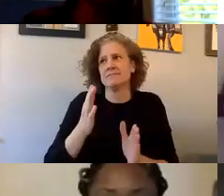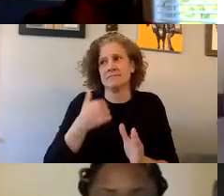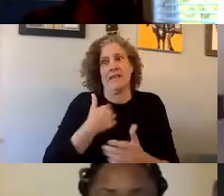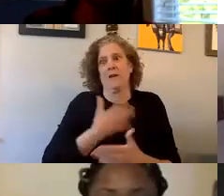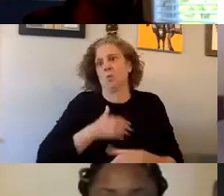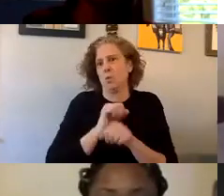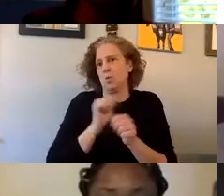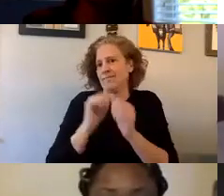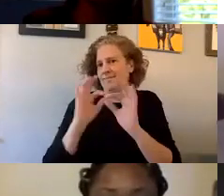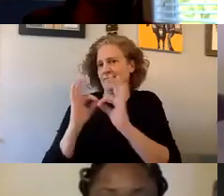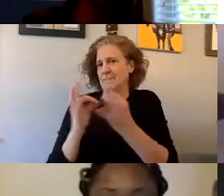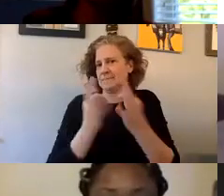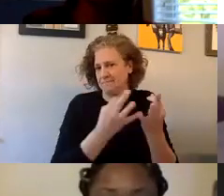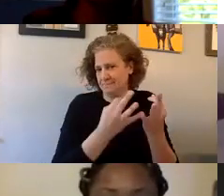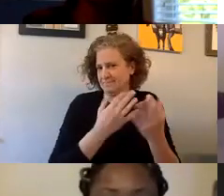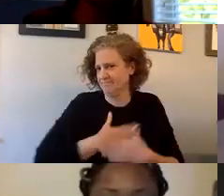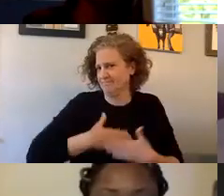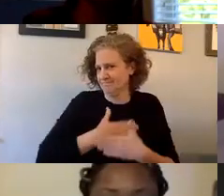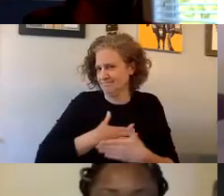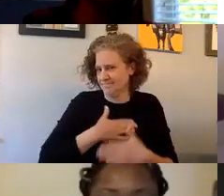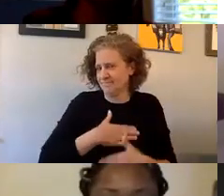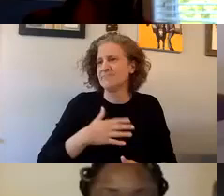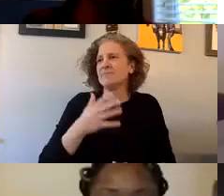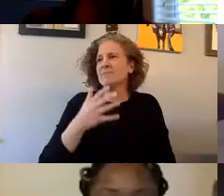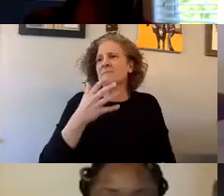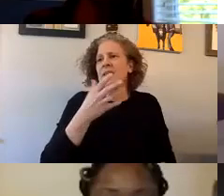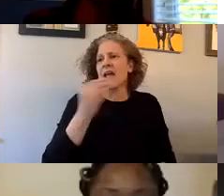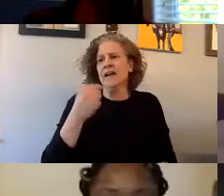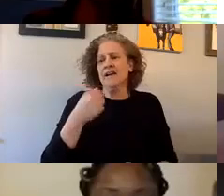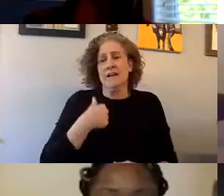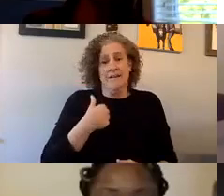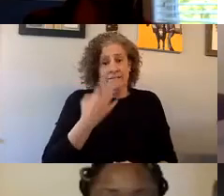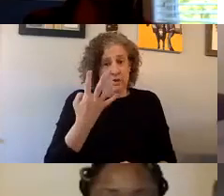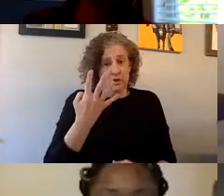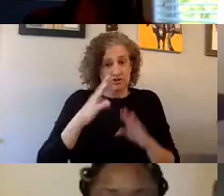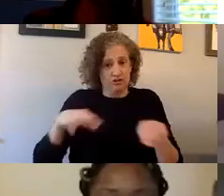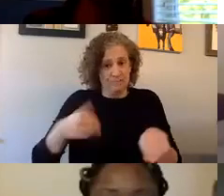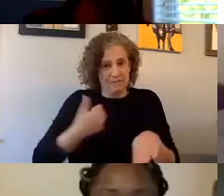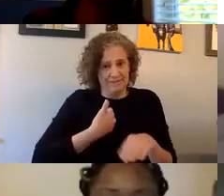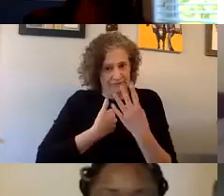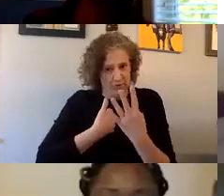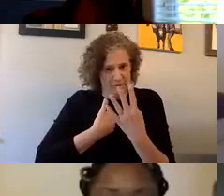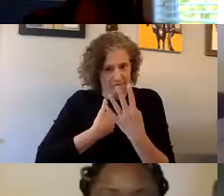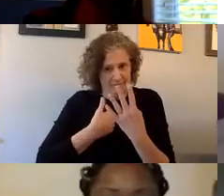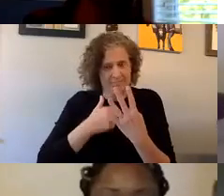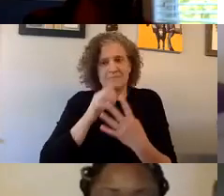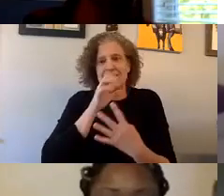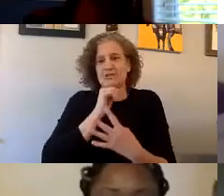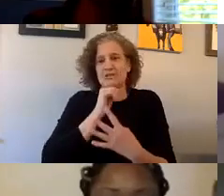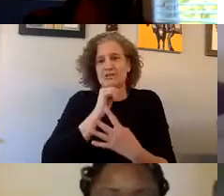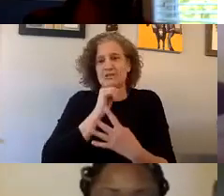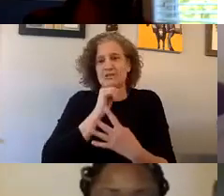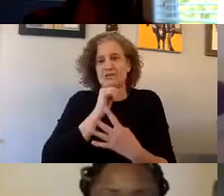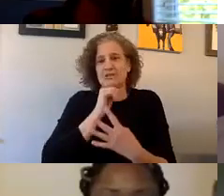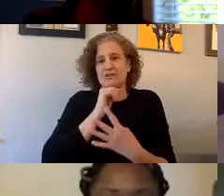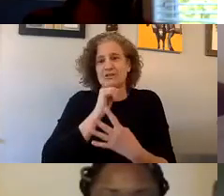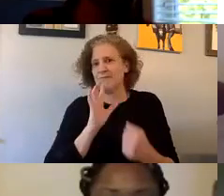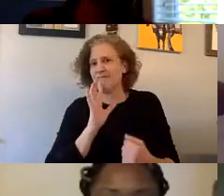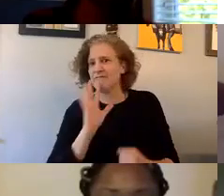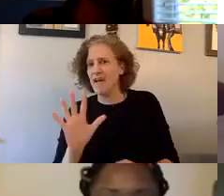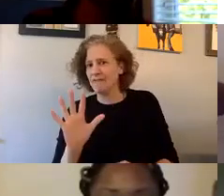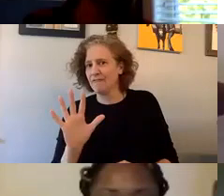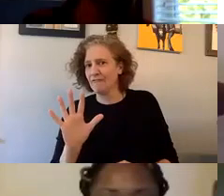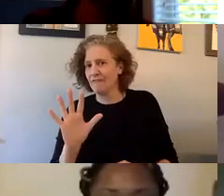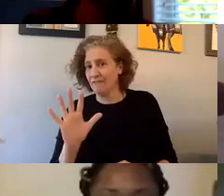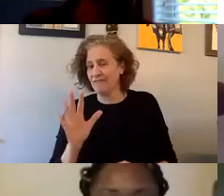years. And I really enjoy working with families, very much enjoy that. And I have 4 children myself. They